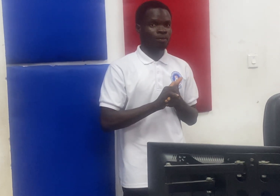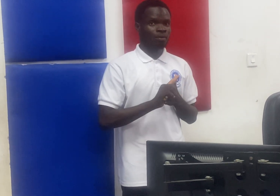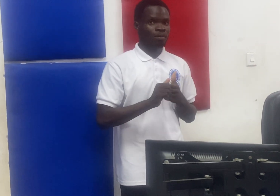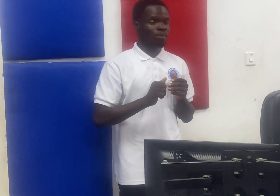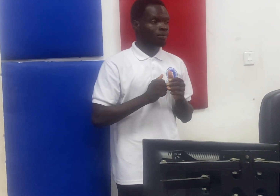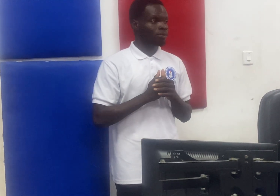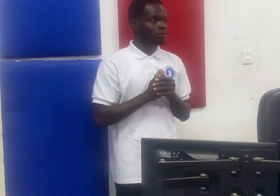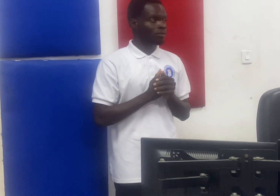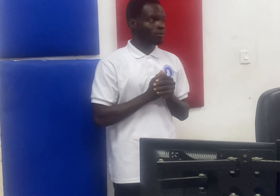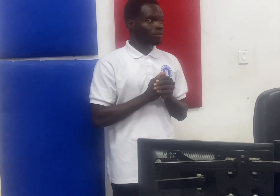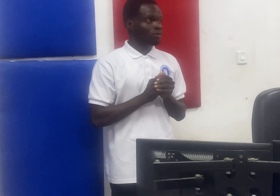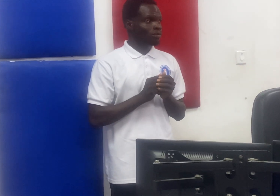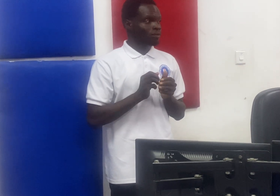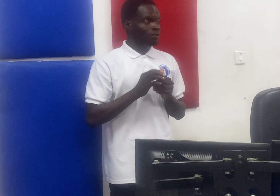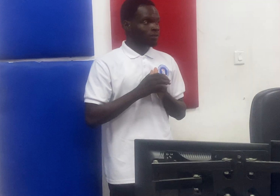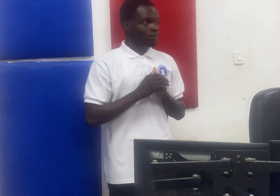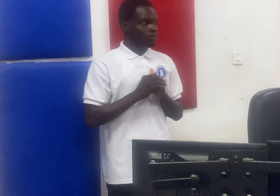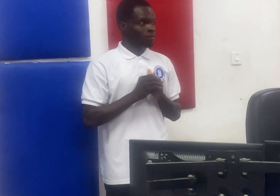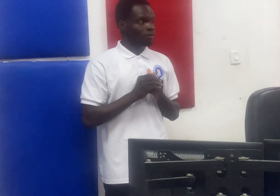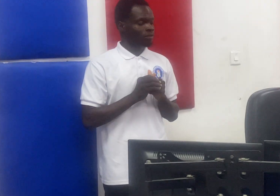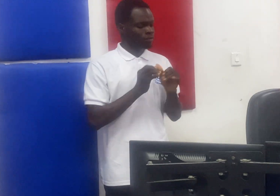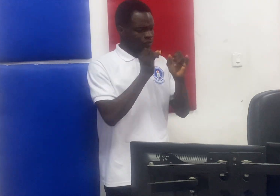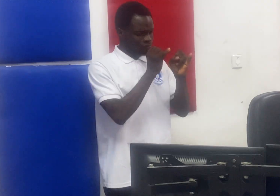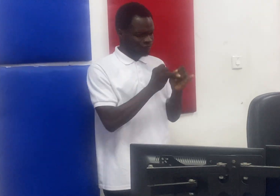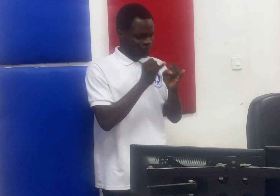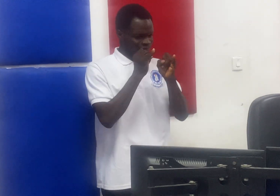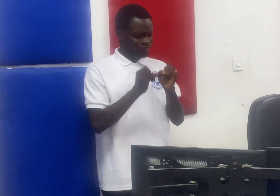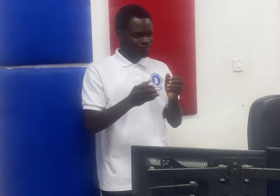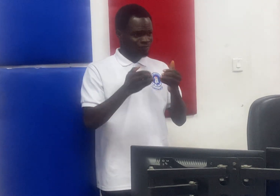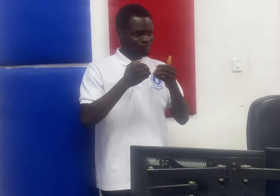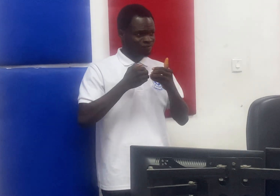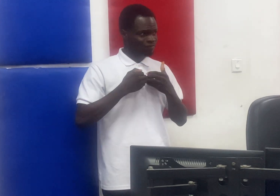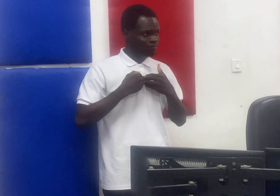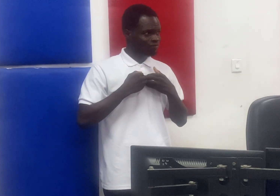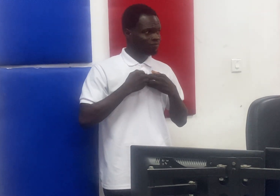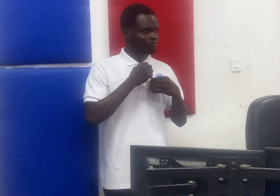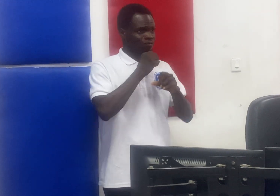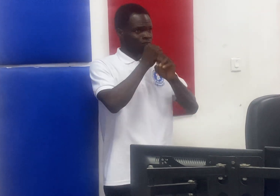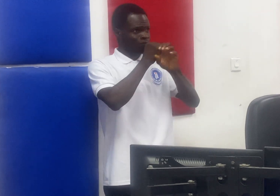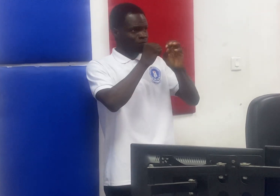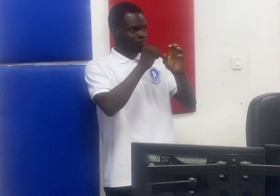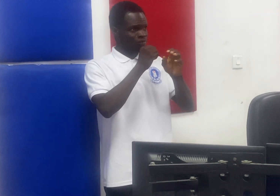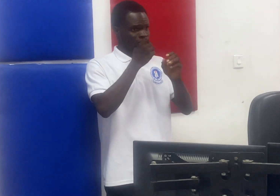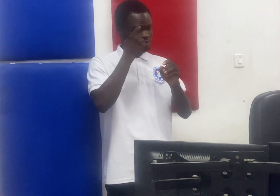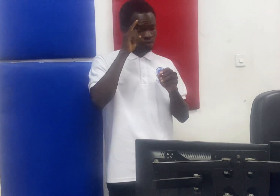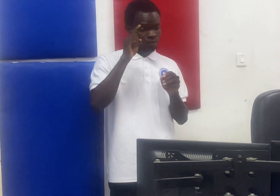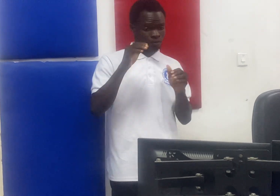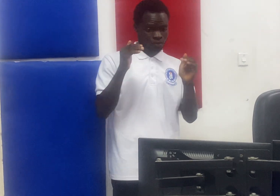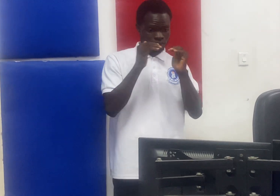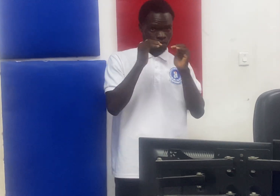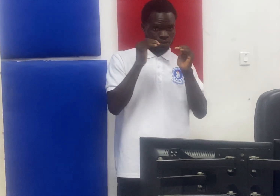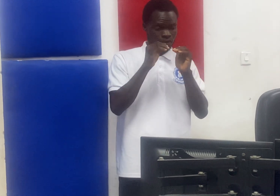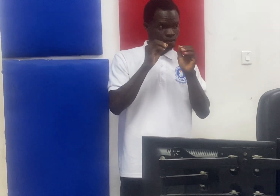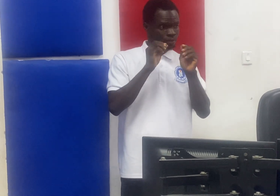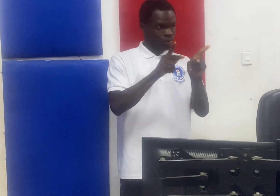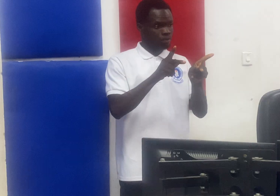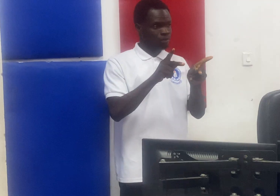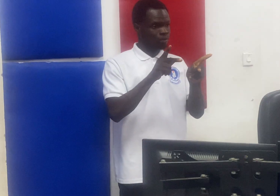okay. Individuals have to advocate for equal opportunity for persons with